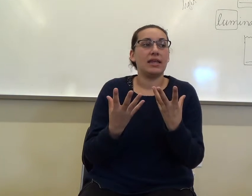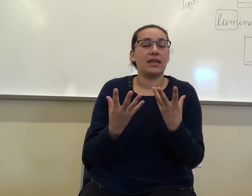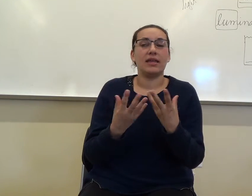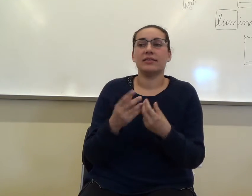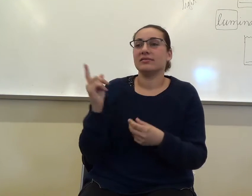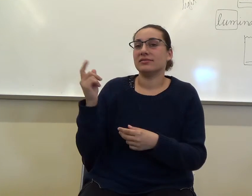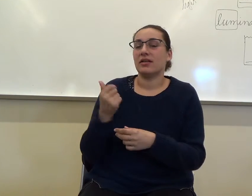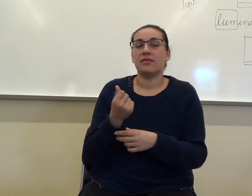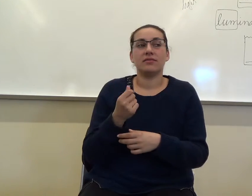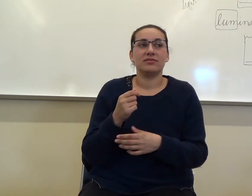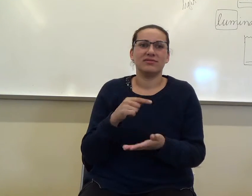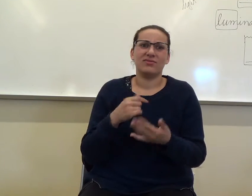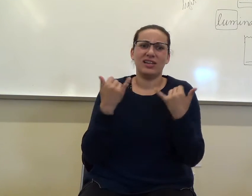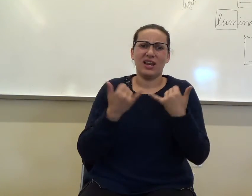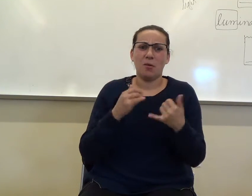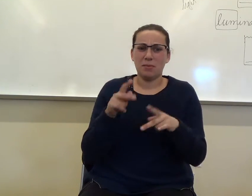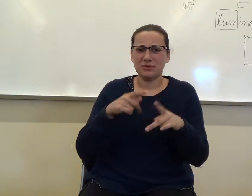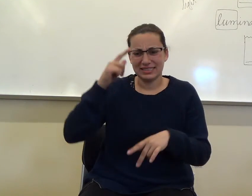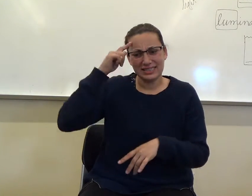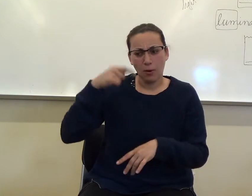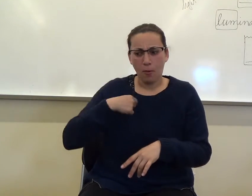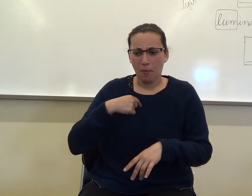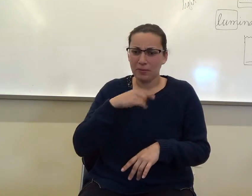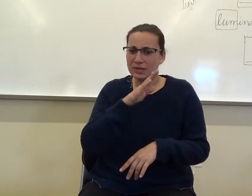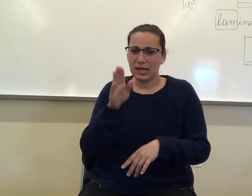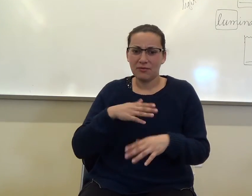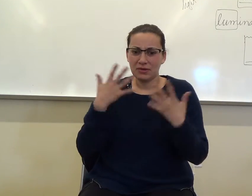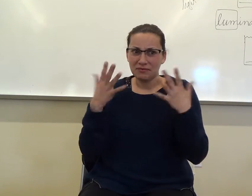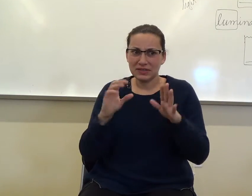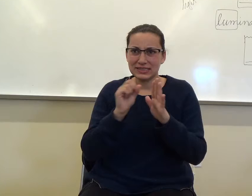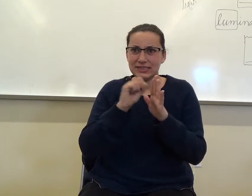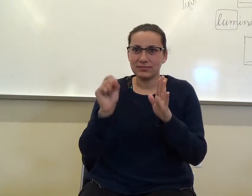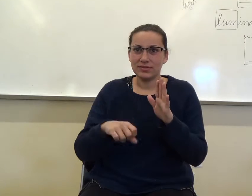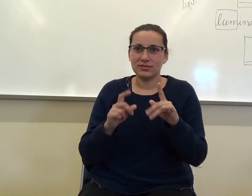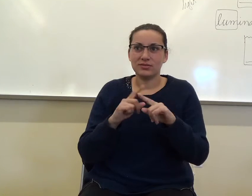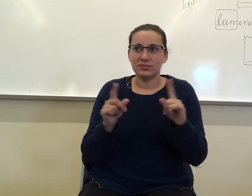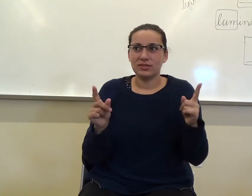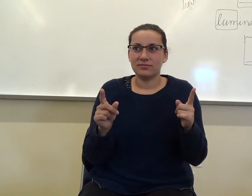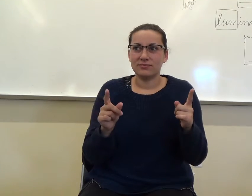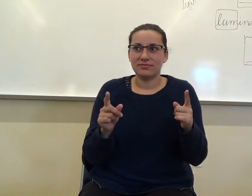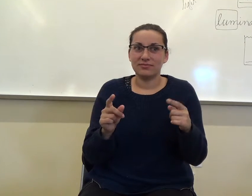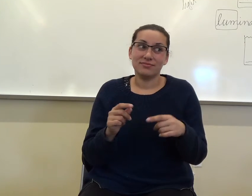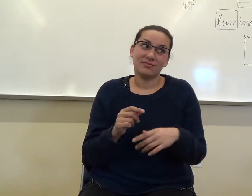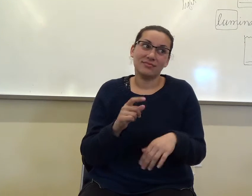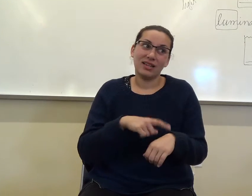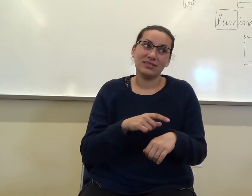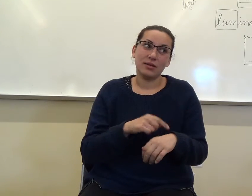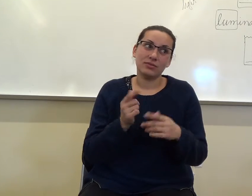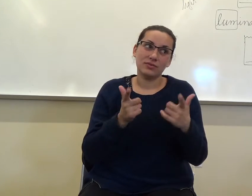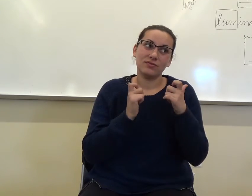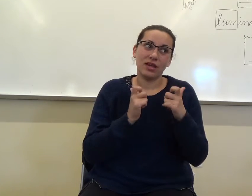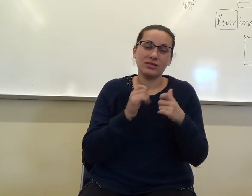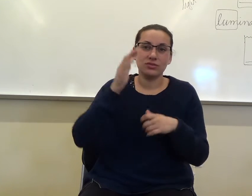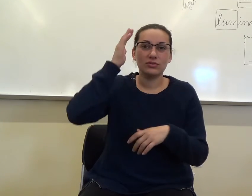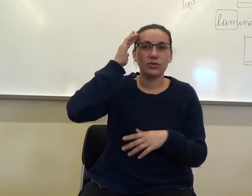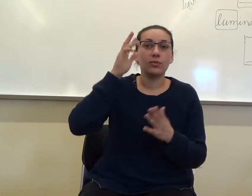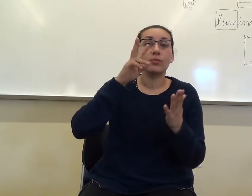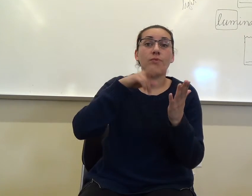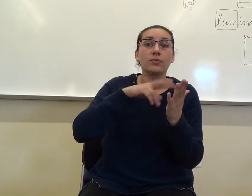everybody's kind of thinking, oh, we're never going to get through this. And then suddenly it's going to be, that's the deal with the reading center. You think, oh yeah, I